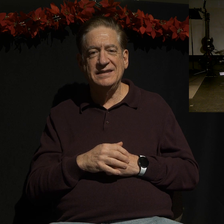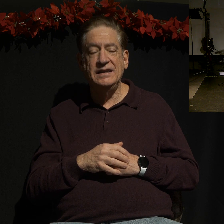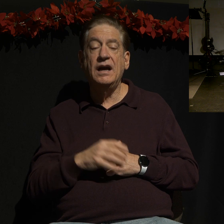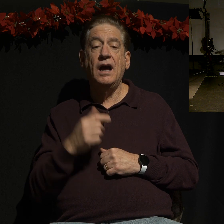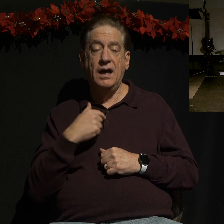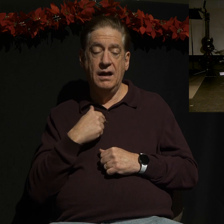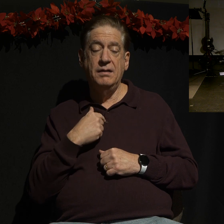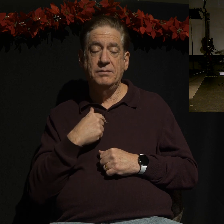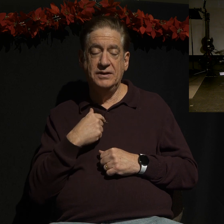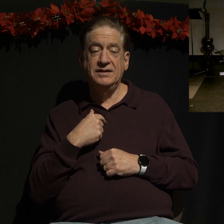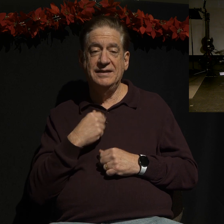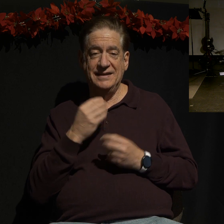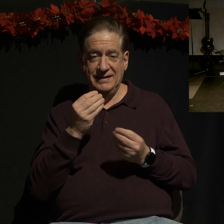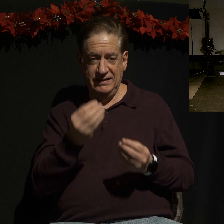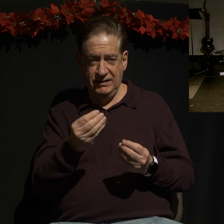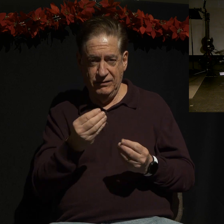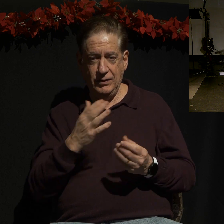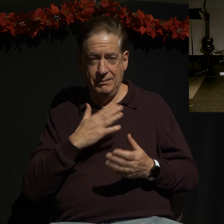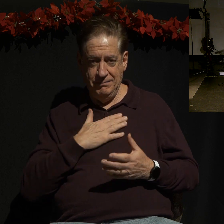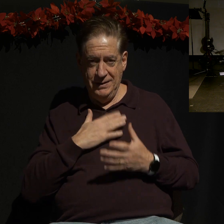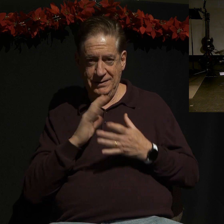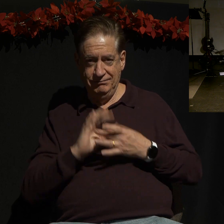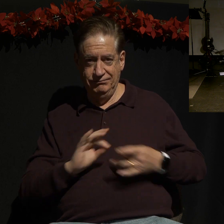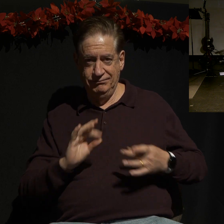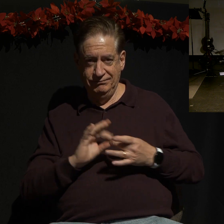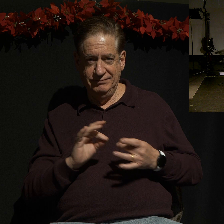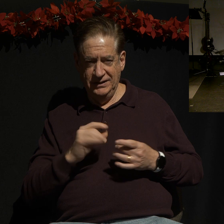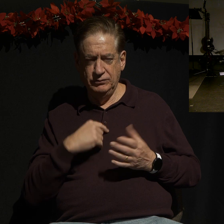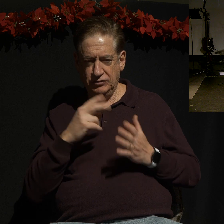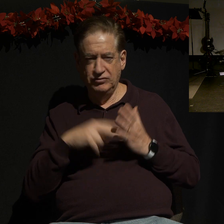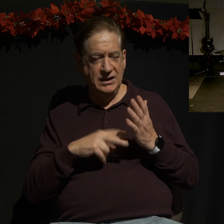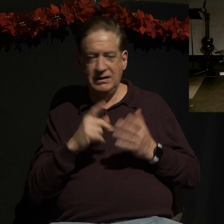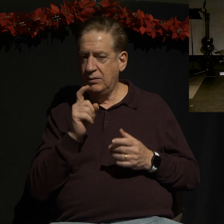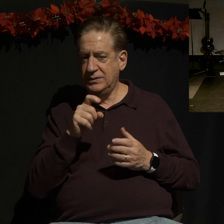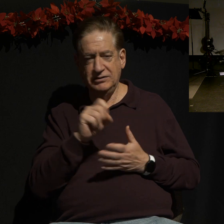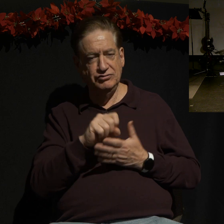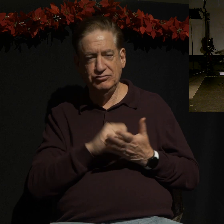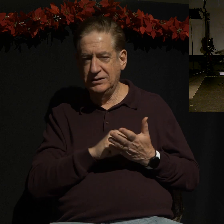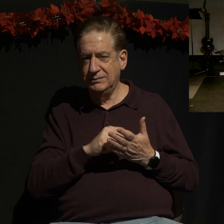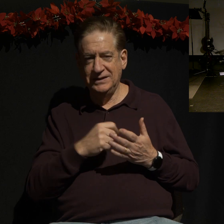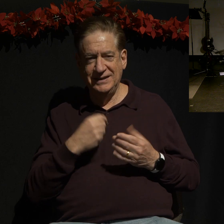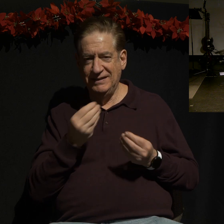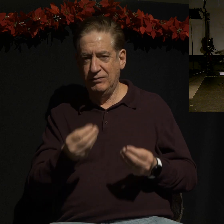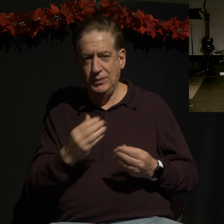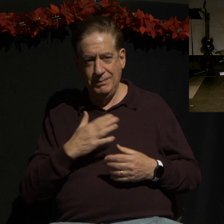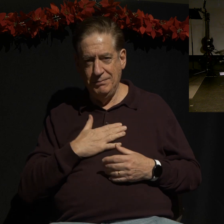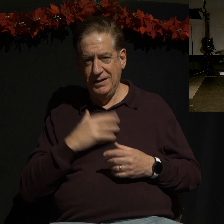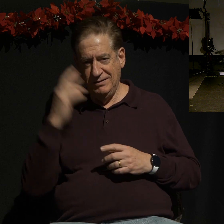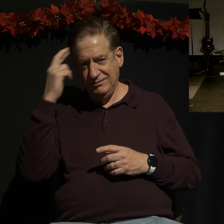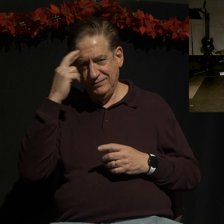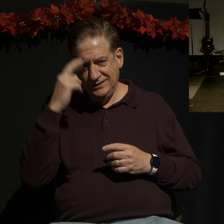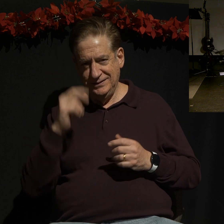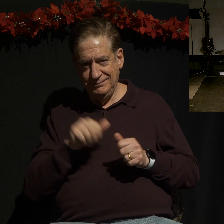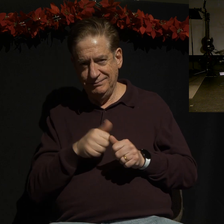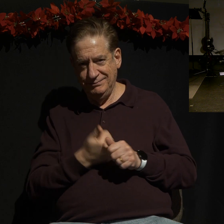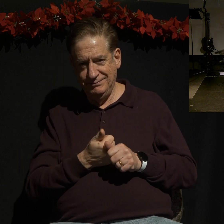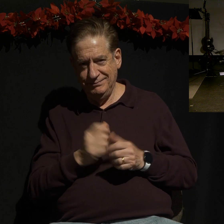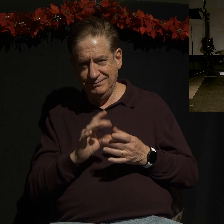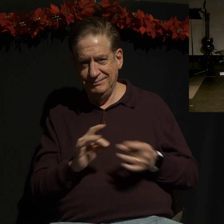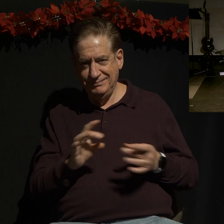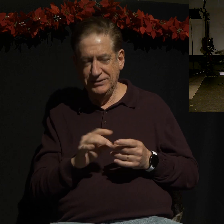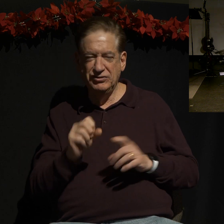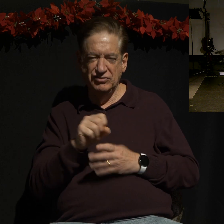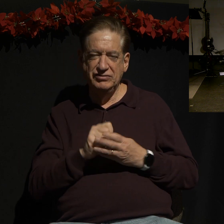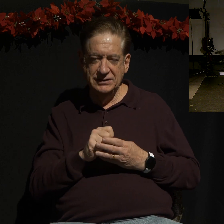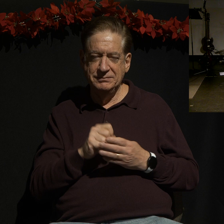I'm going to give you my take, and as we read through this, I want to give you a scripture to back up my take, and the scripture is padded throughout. So